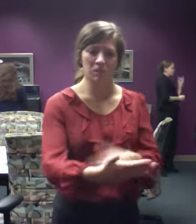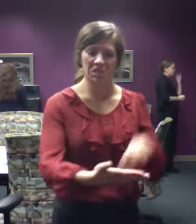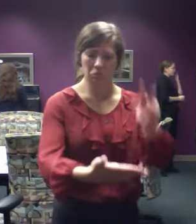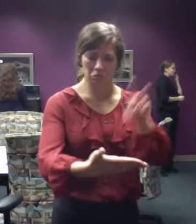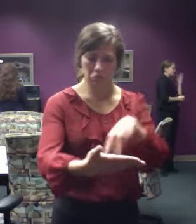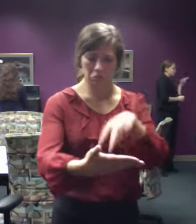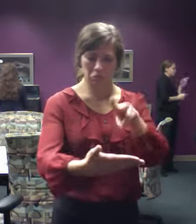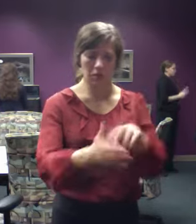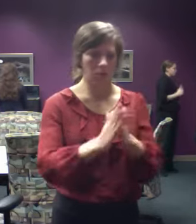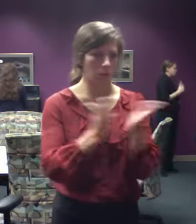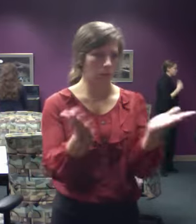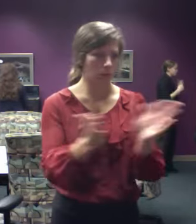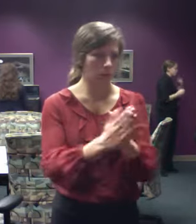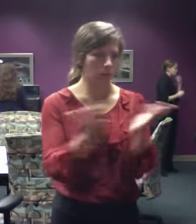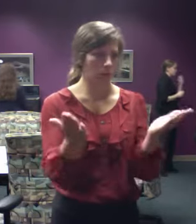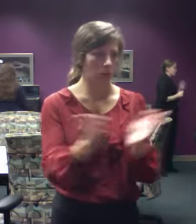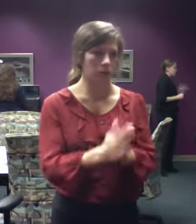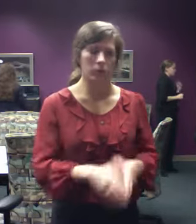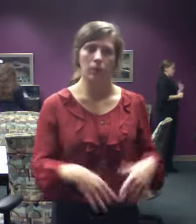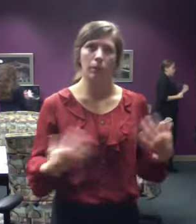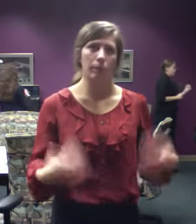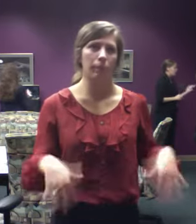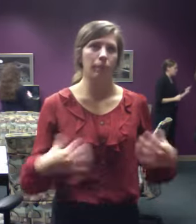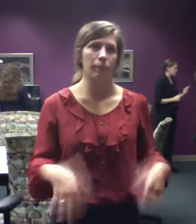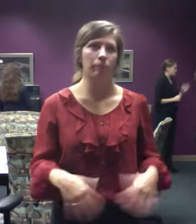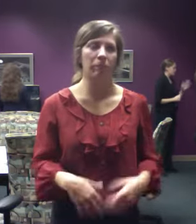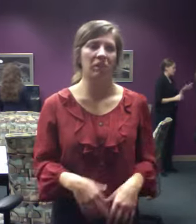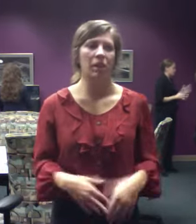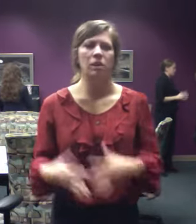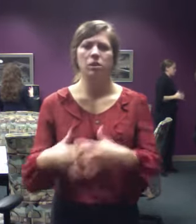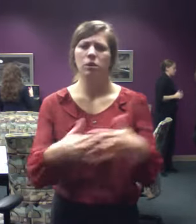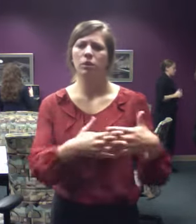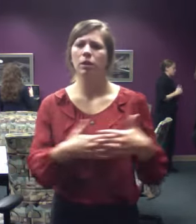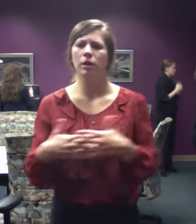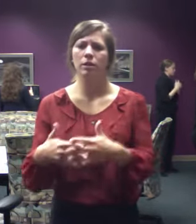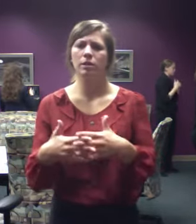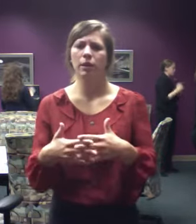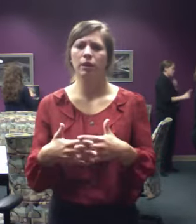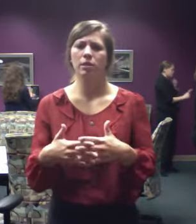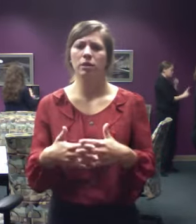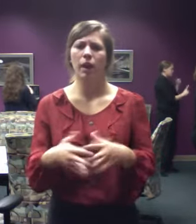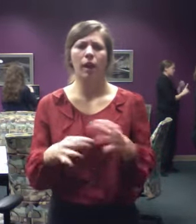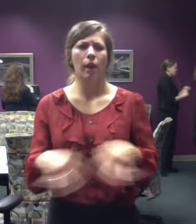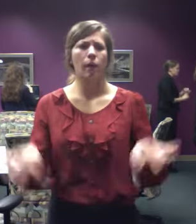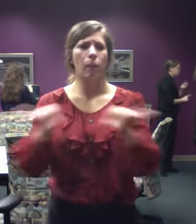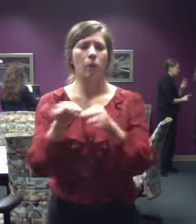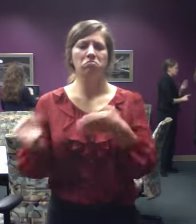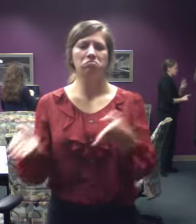To us, World War II is John Wayne, late night movies, Marines, happy endings.